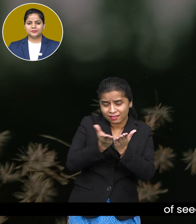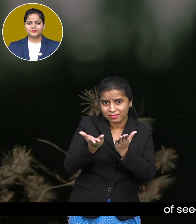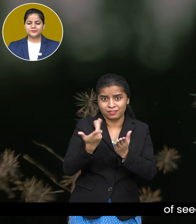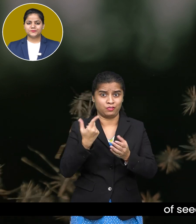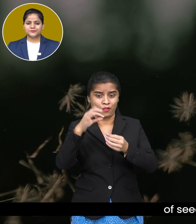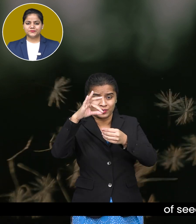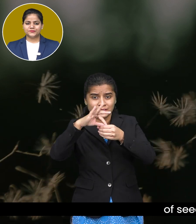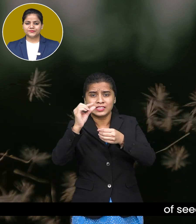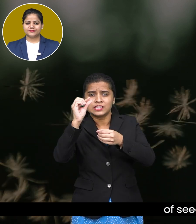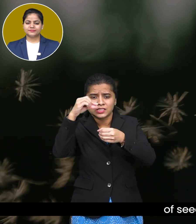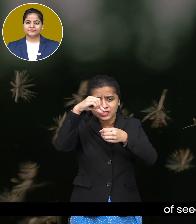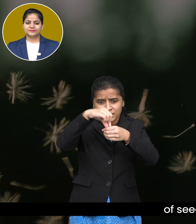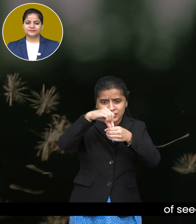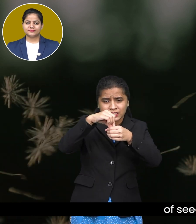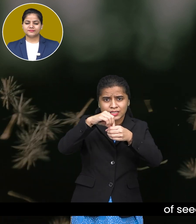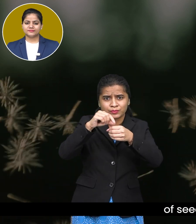dispersal.